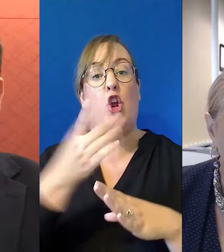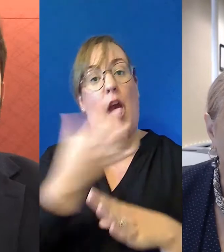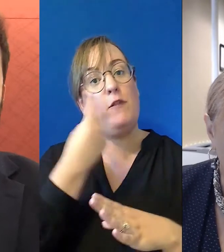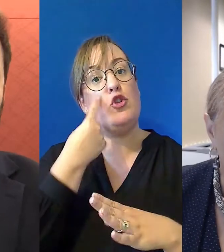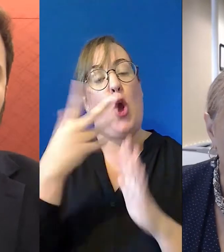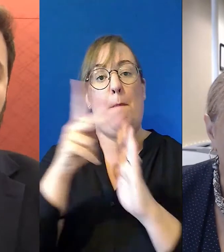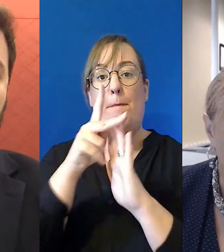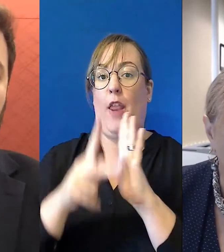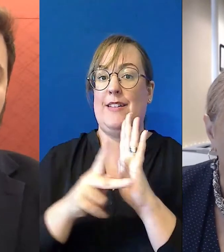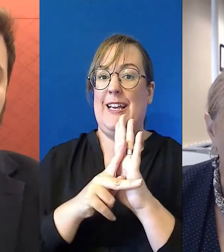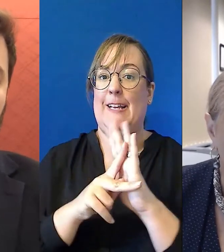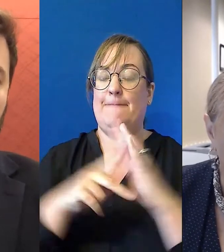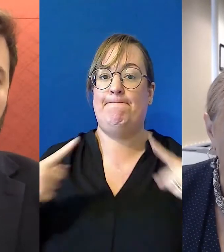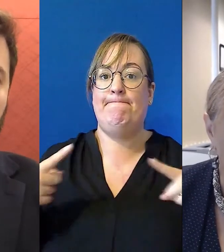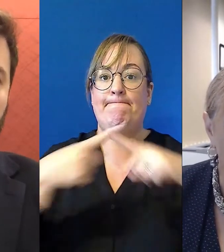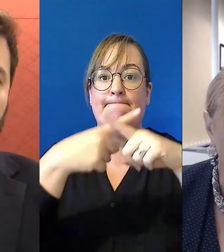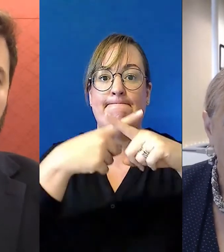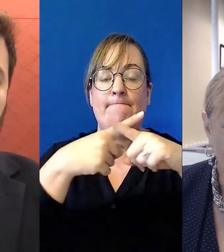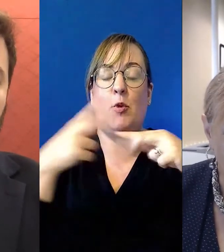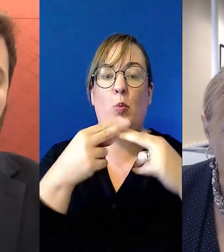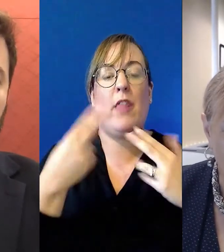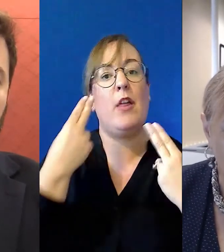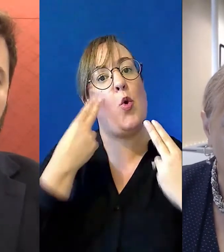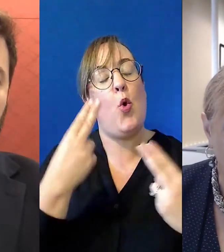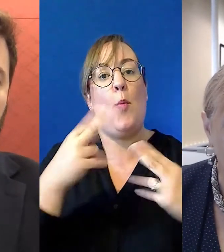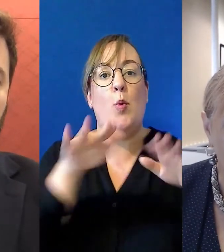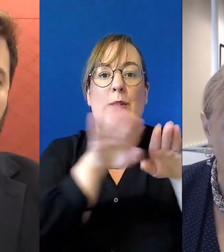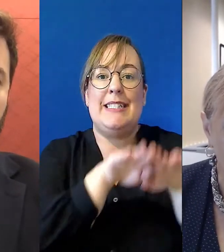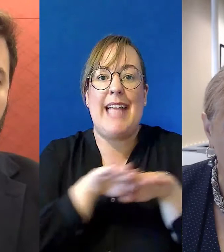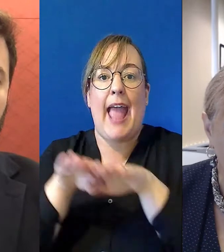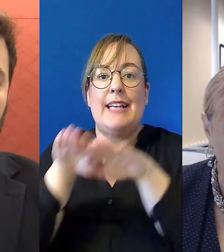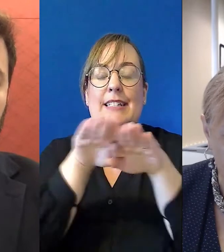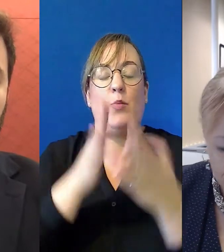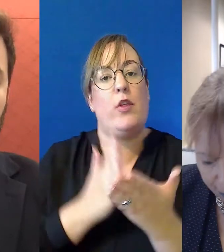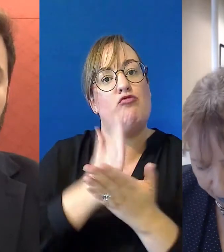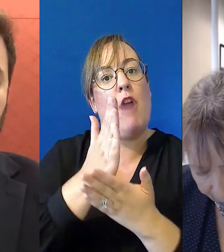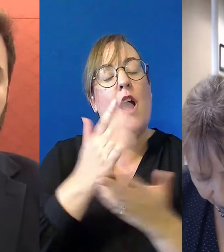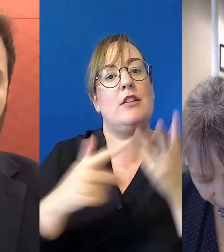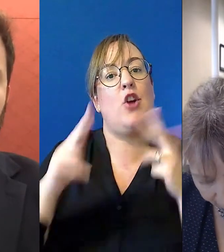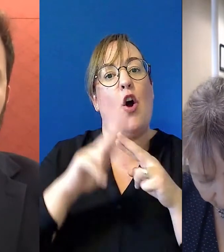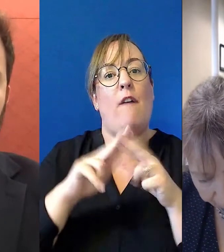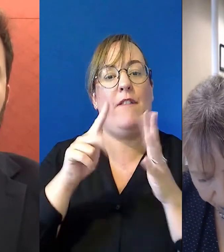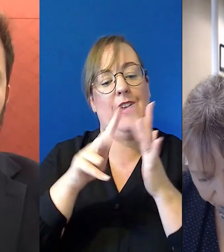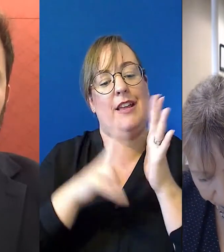to basic normal standards associated with the rights of Indigenous peoples.